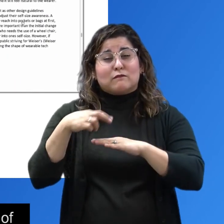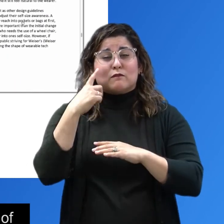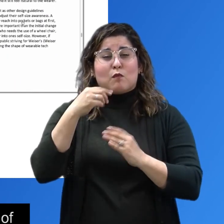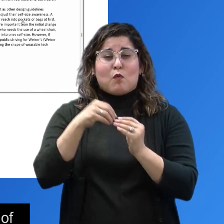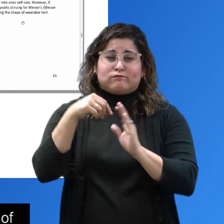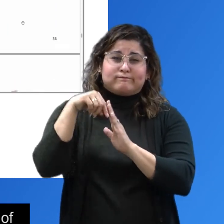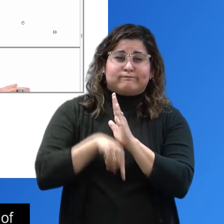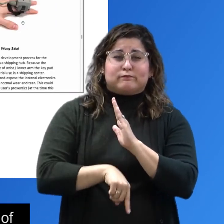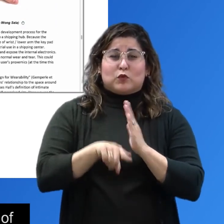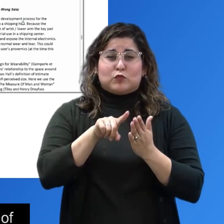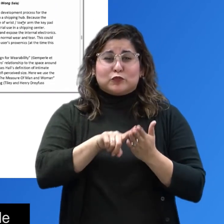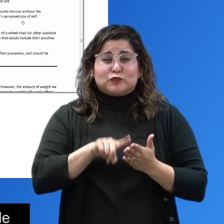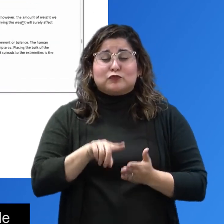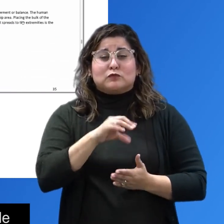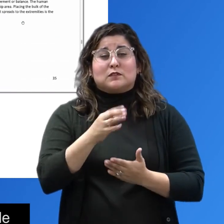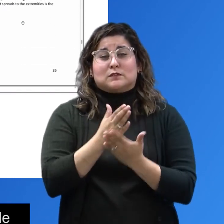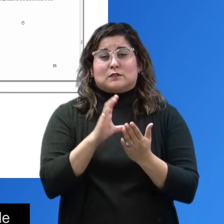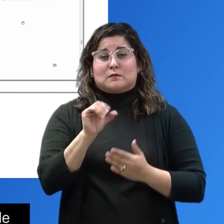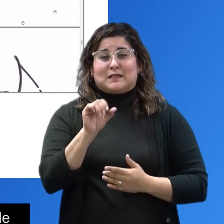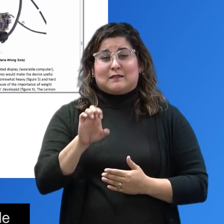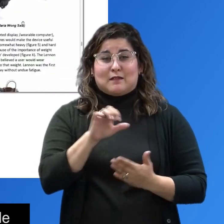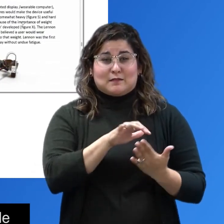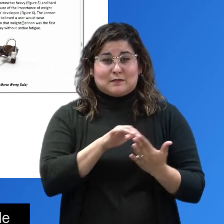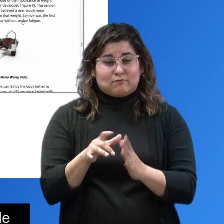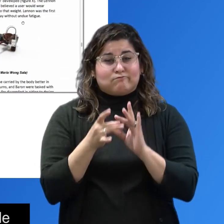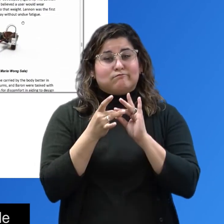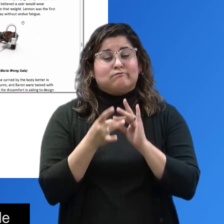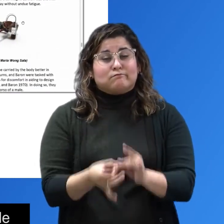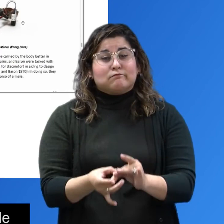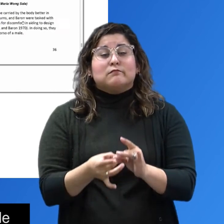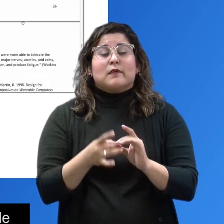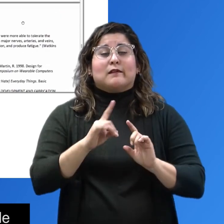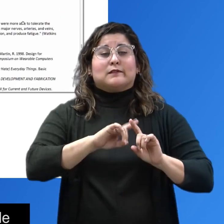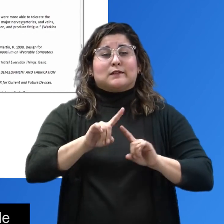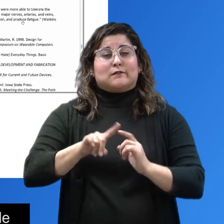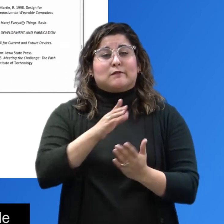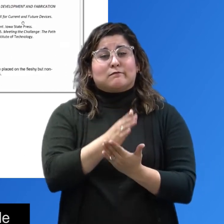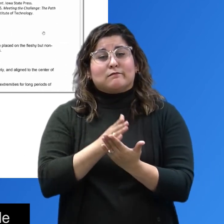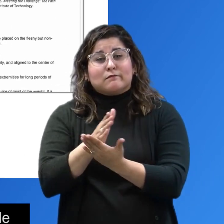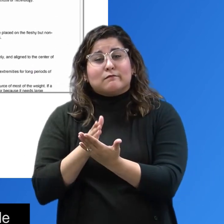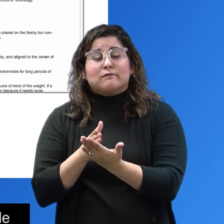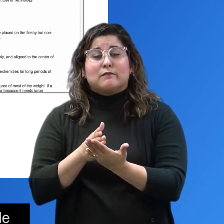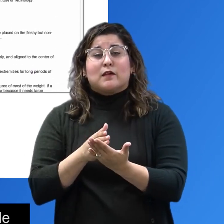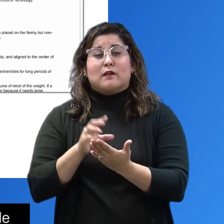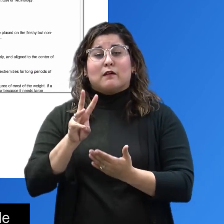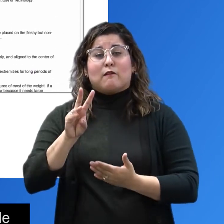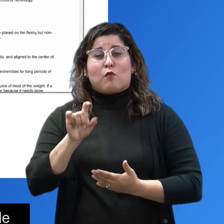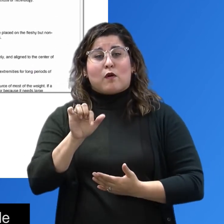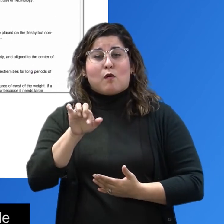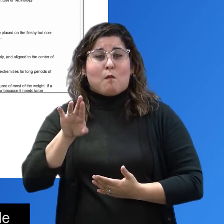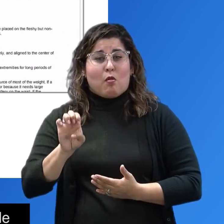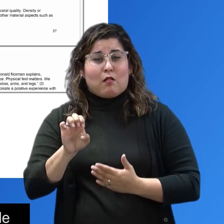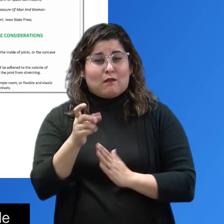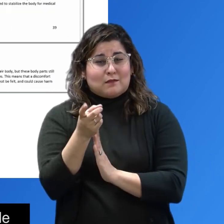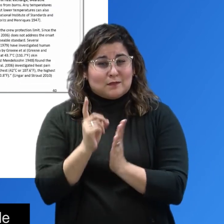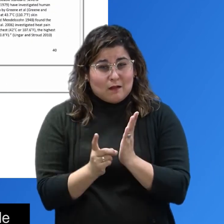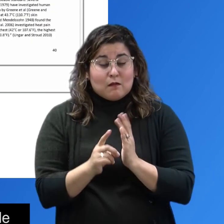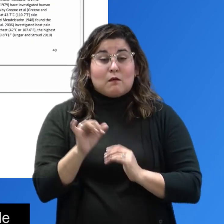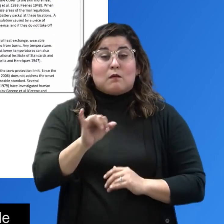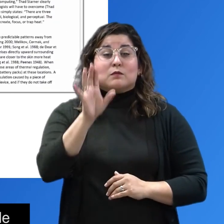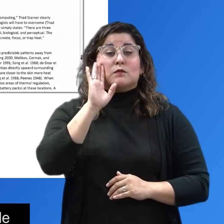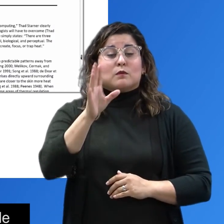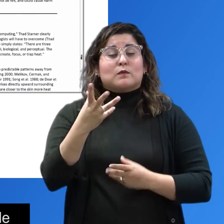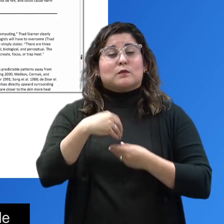deeper research and some case studies about the different aspects of wearable design. It will also